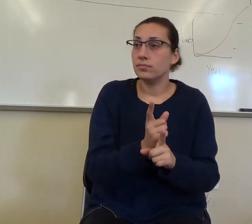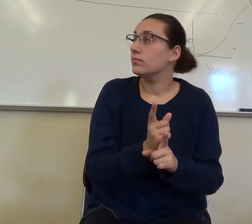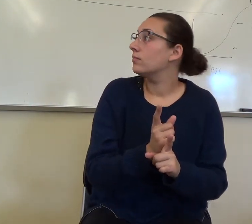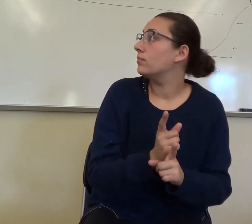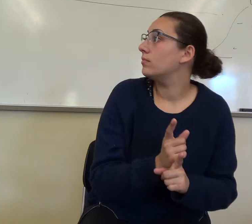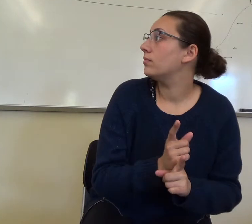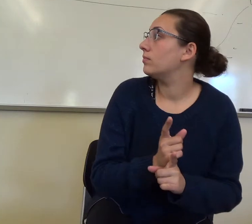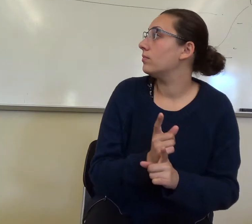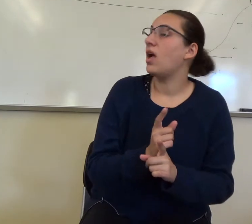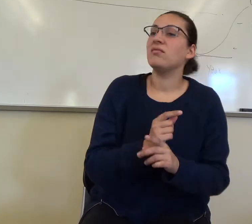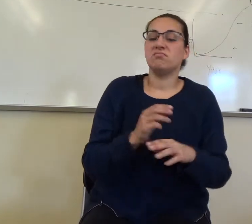on crime.